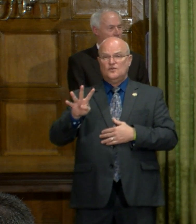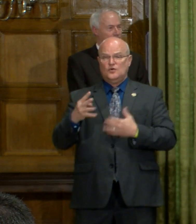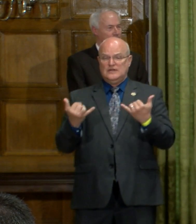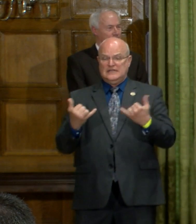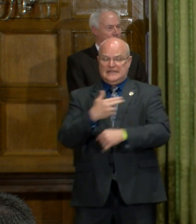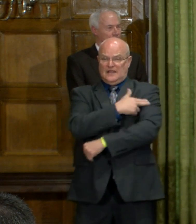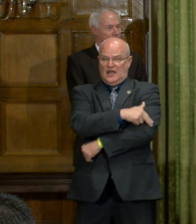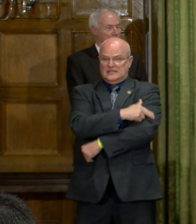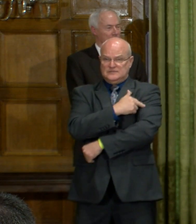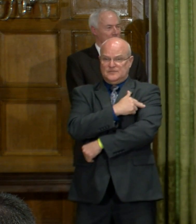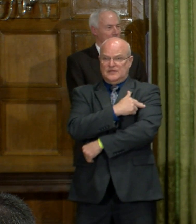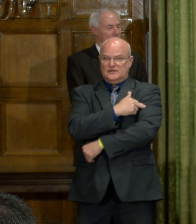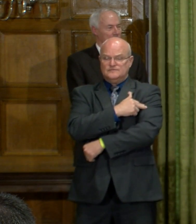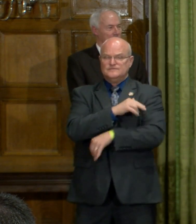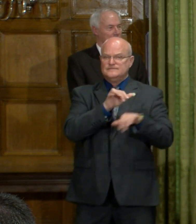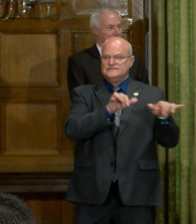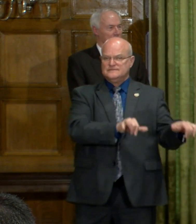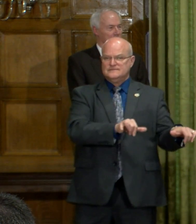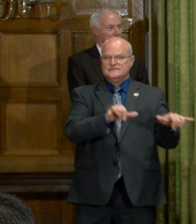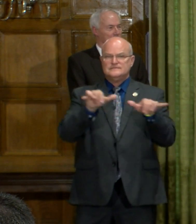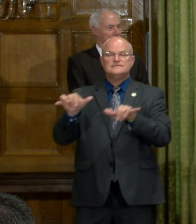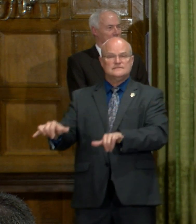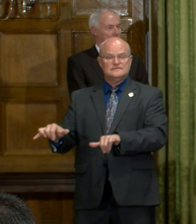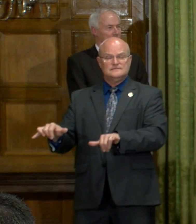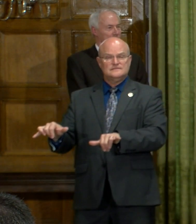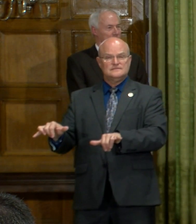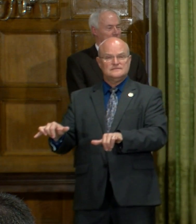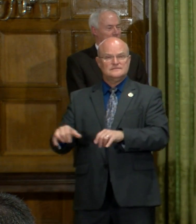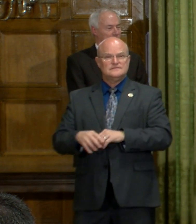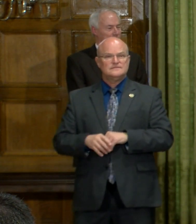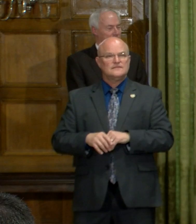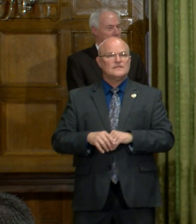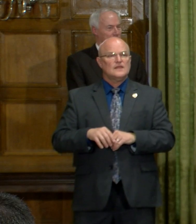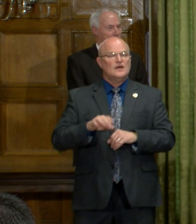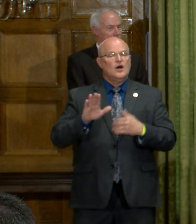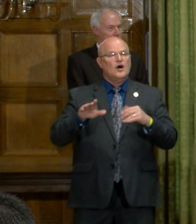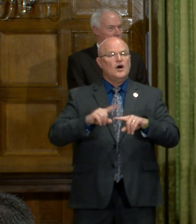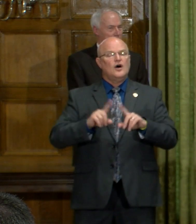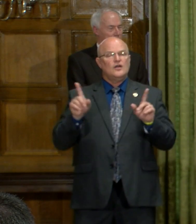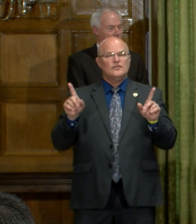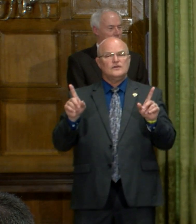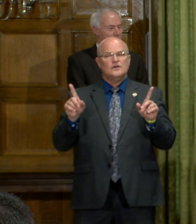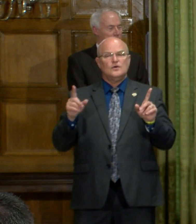currently hospitalized. That's the same number as yesterday,